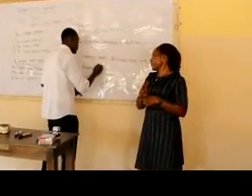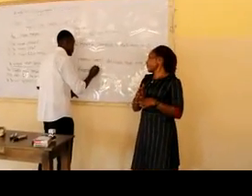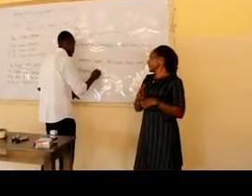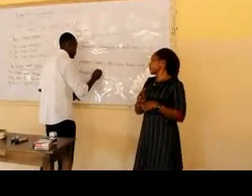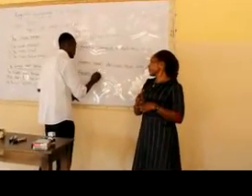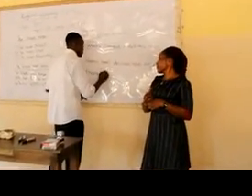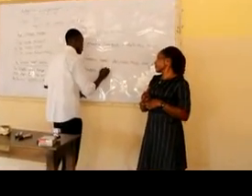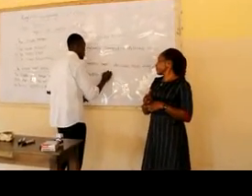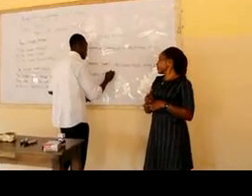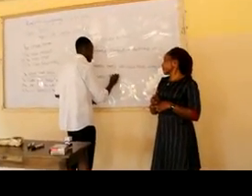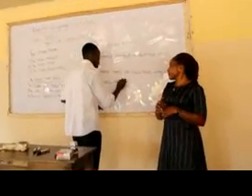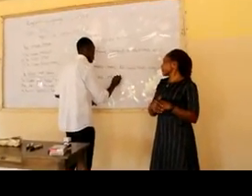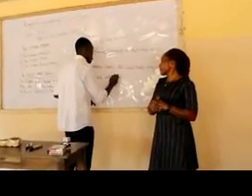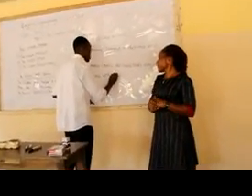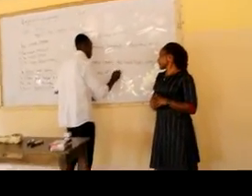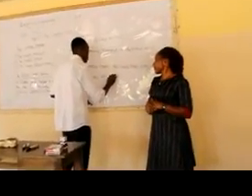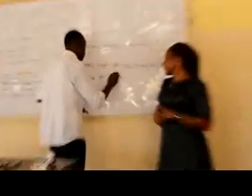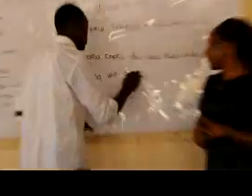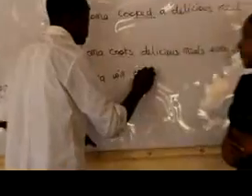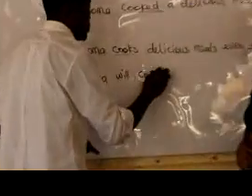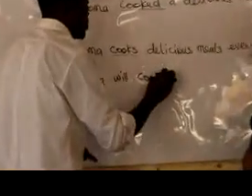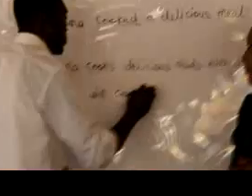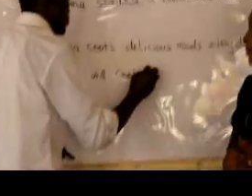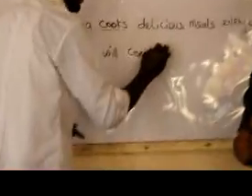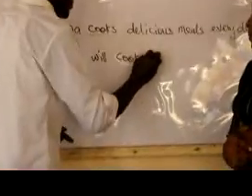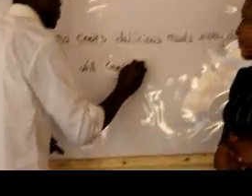will cook